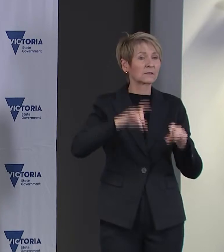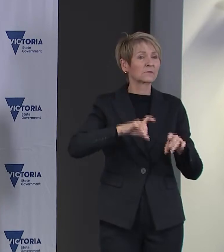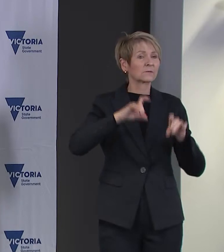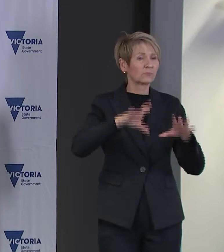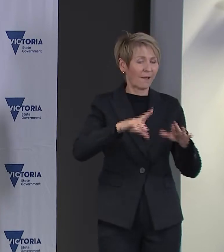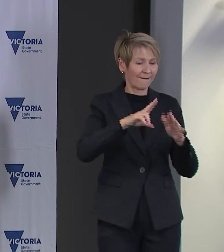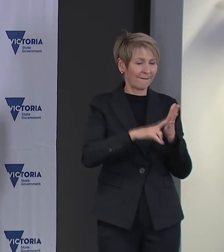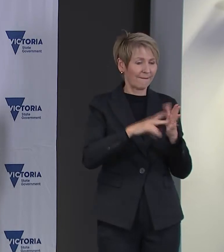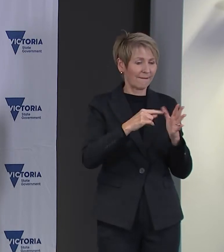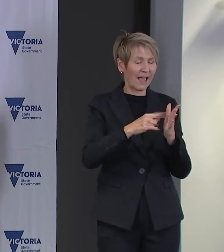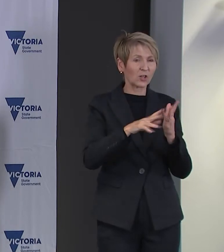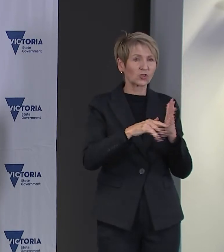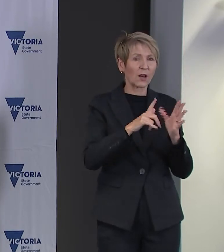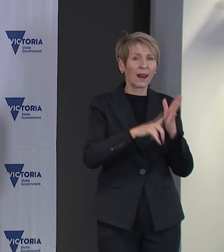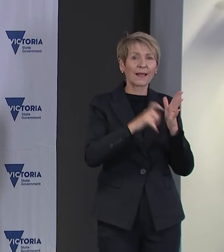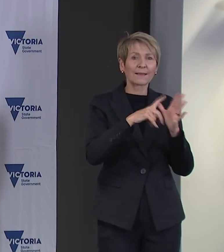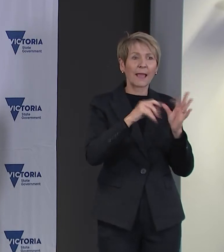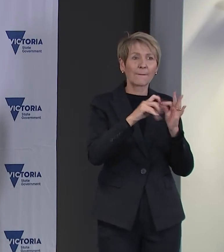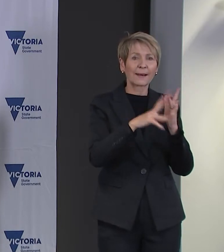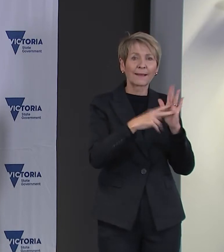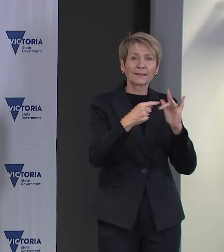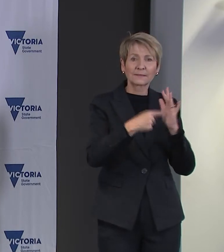with